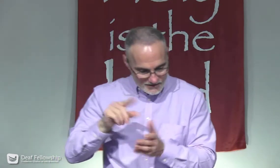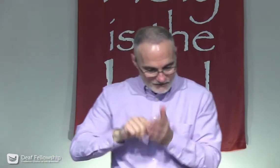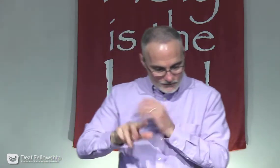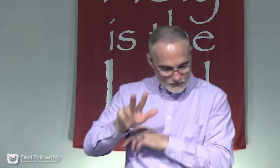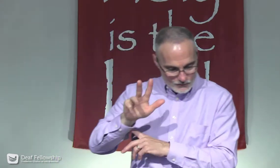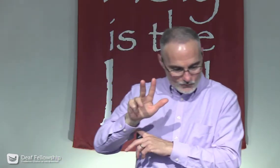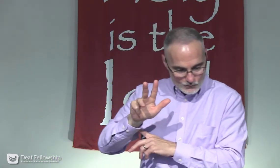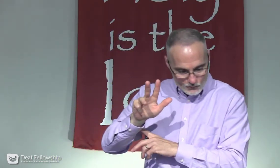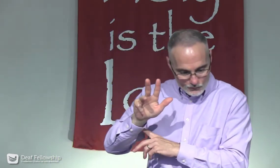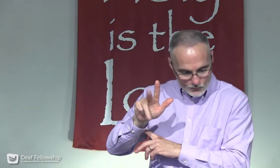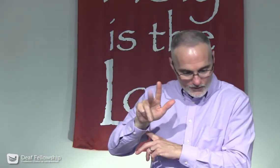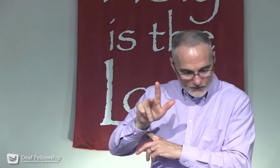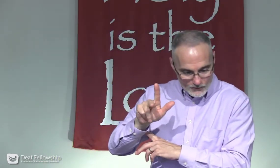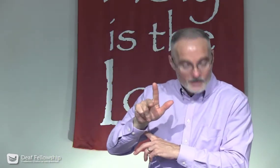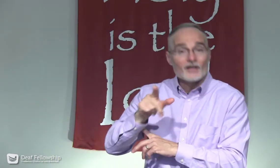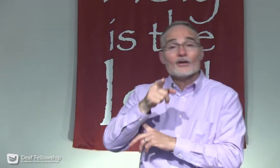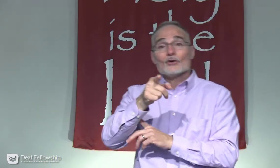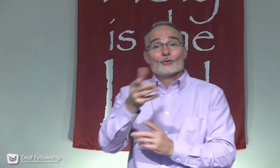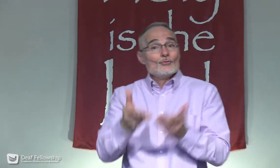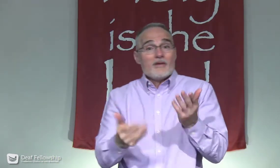Matthew chapter 6, verse